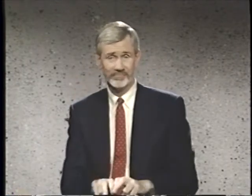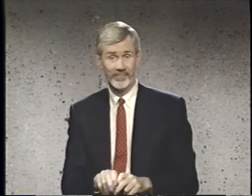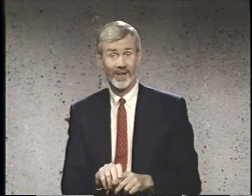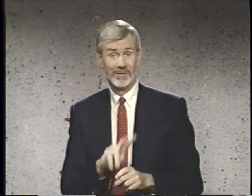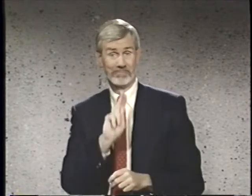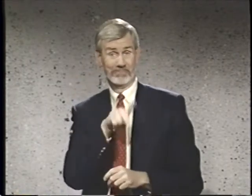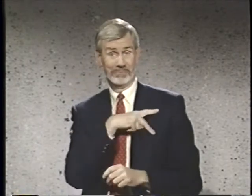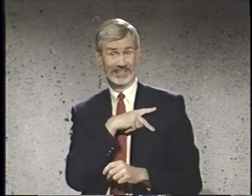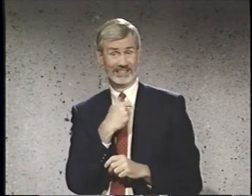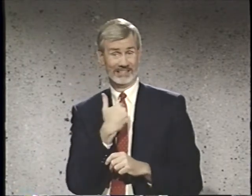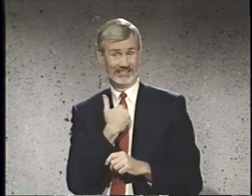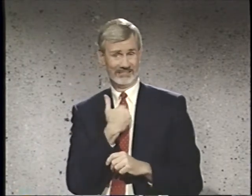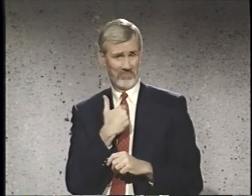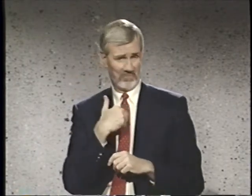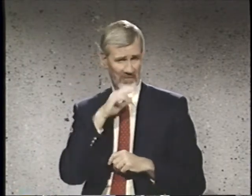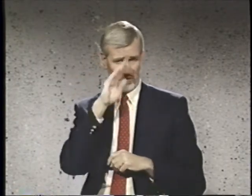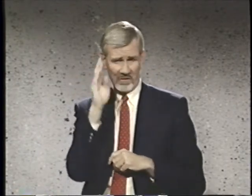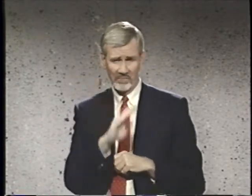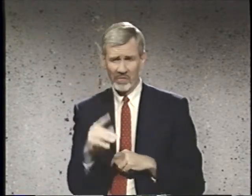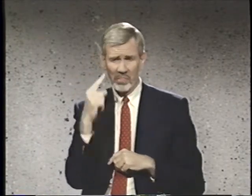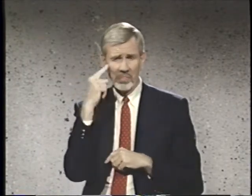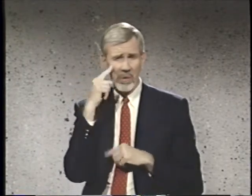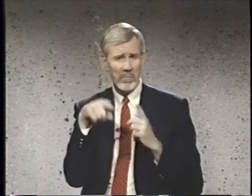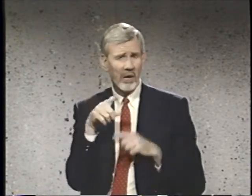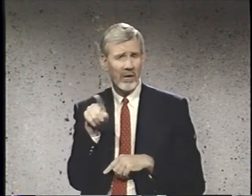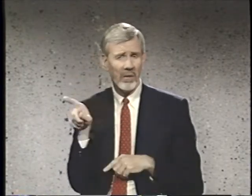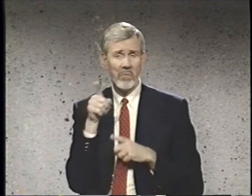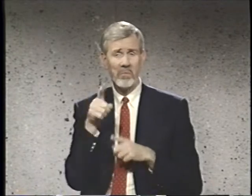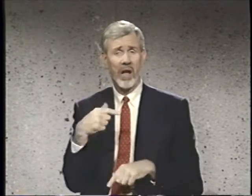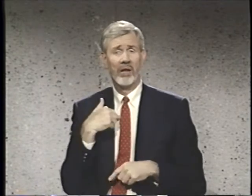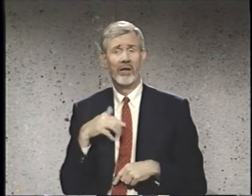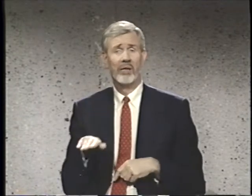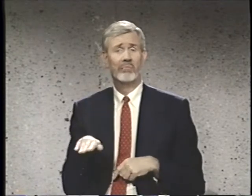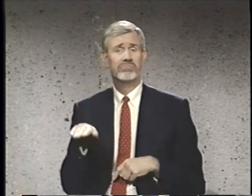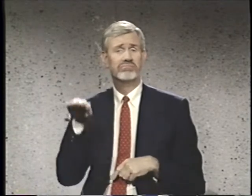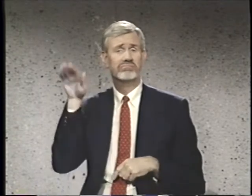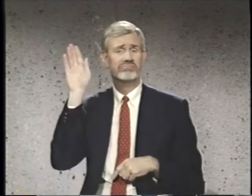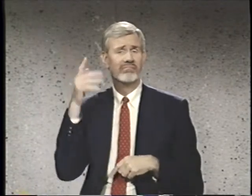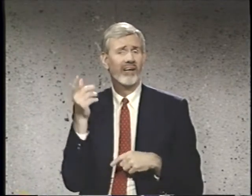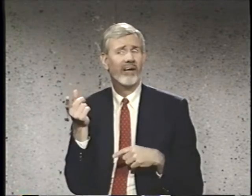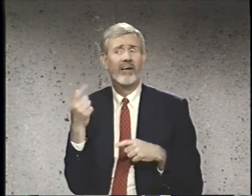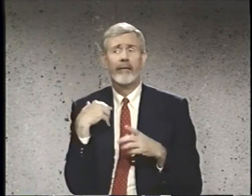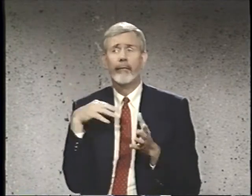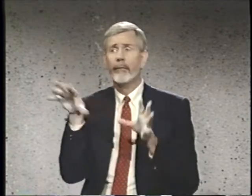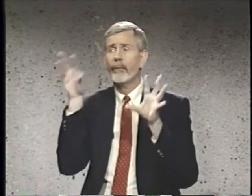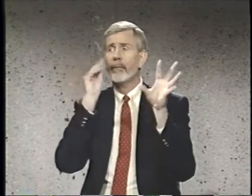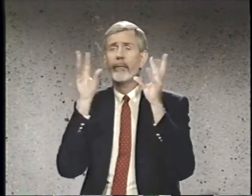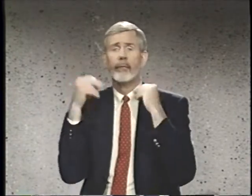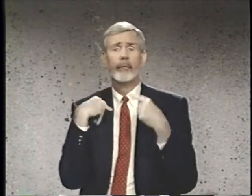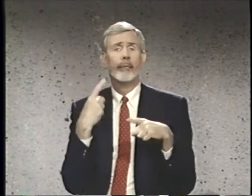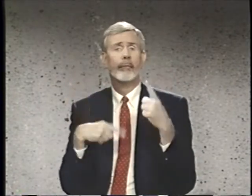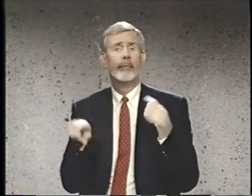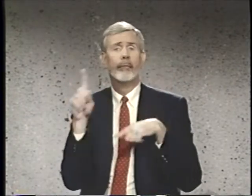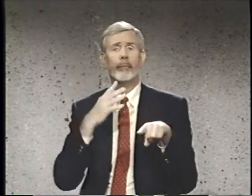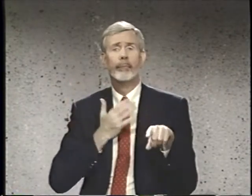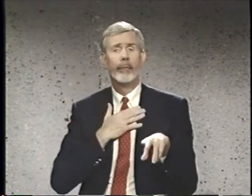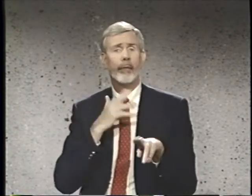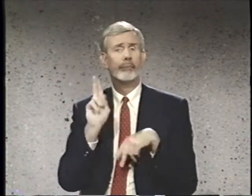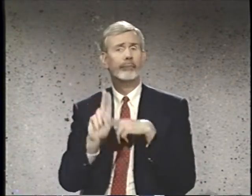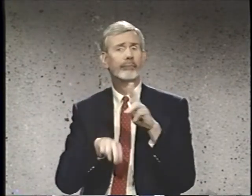studied. Personally, I never thought about them as I grew up. I just absorbed them with the